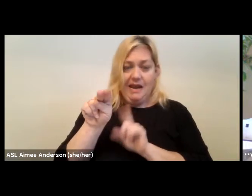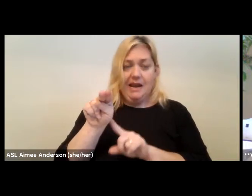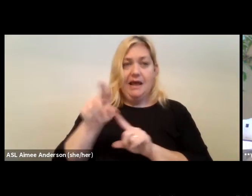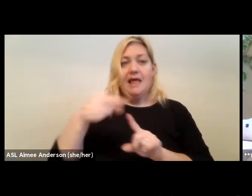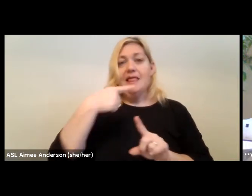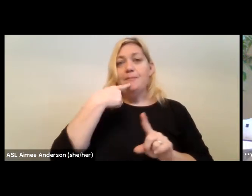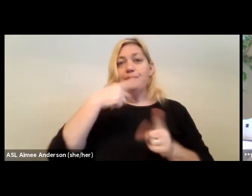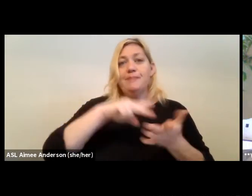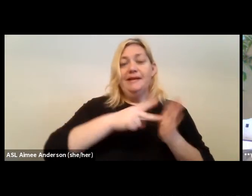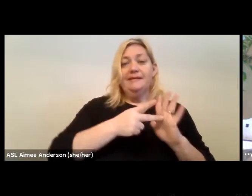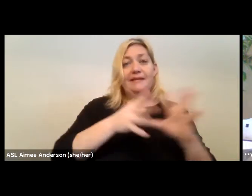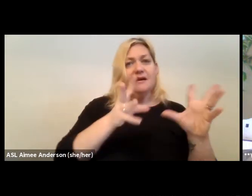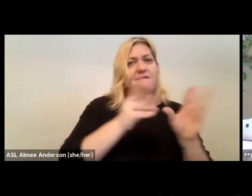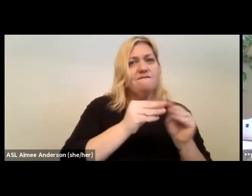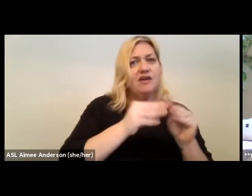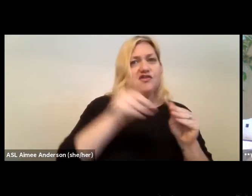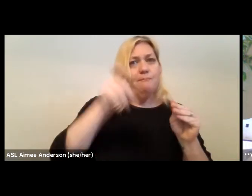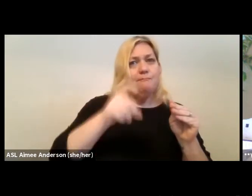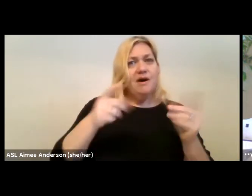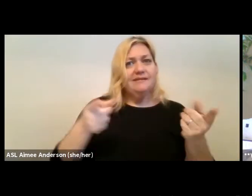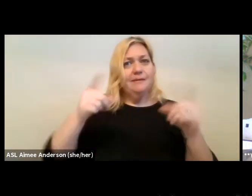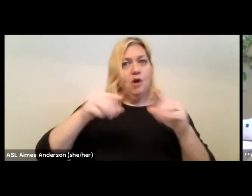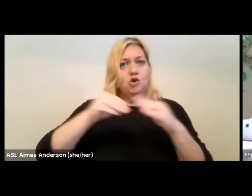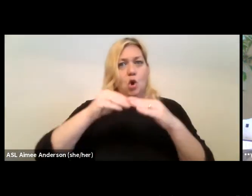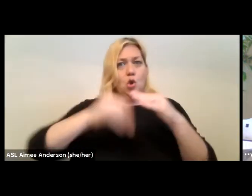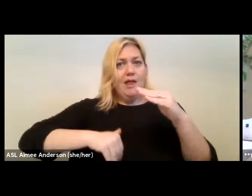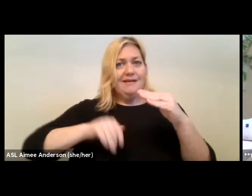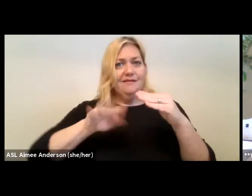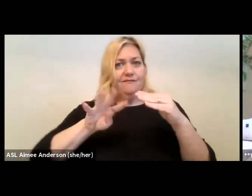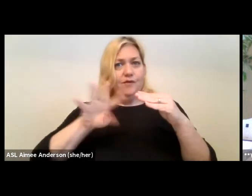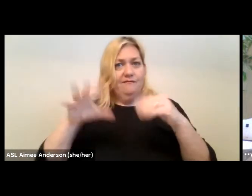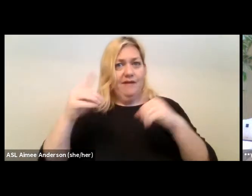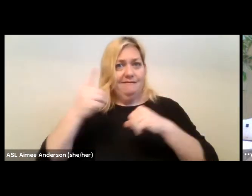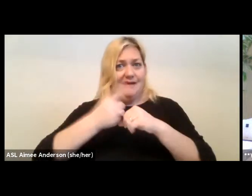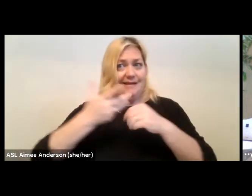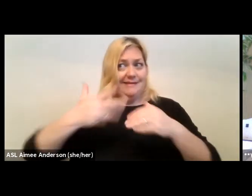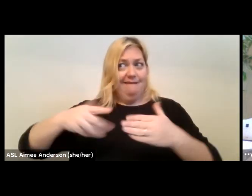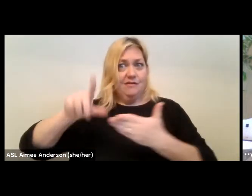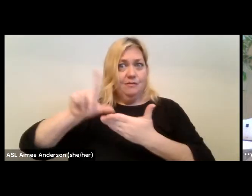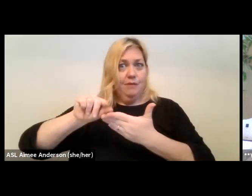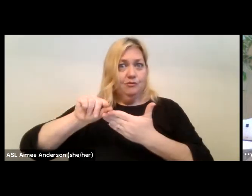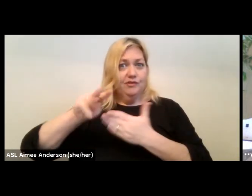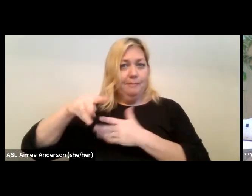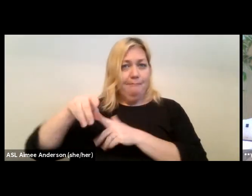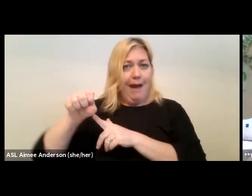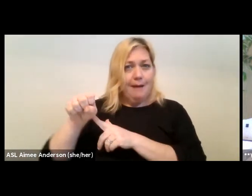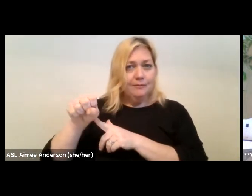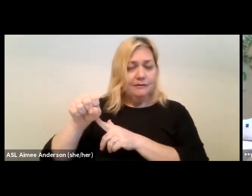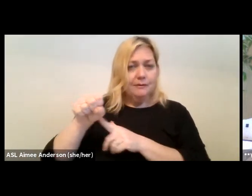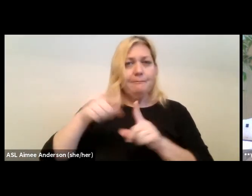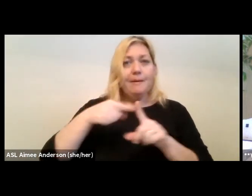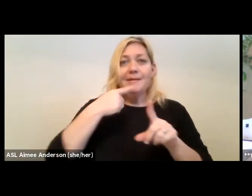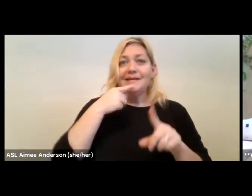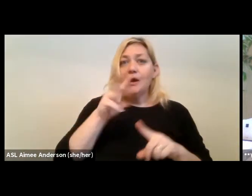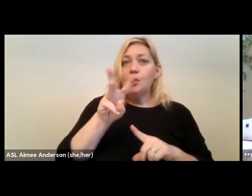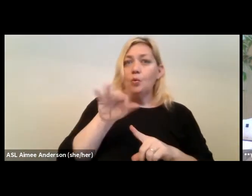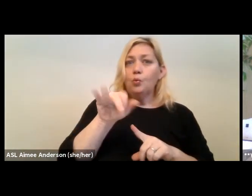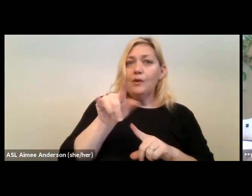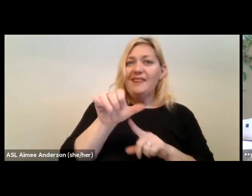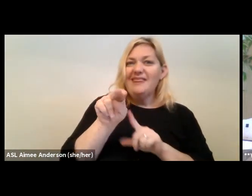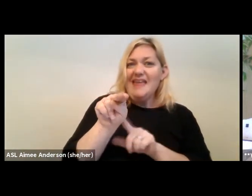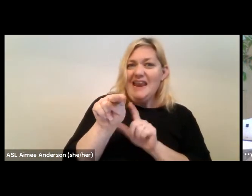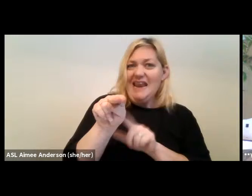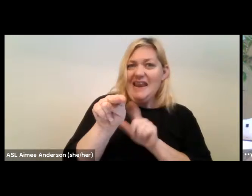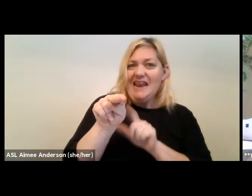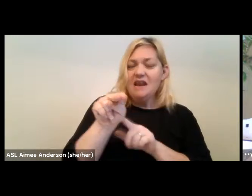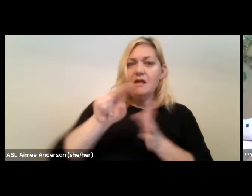take place no less than 45 days after the publishing of the maps. But by saying within 45 days,